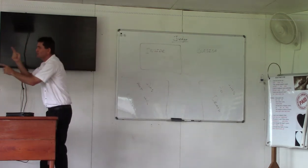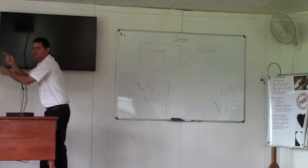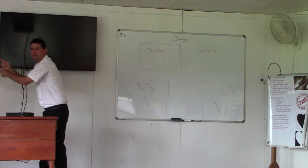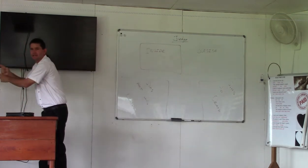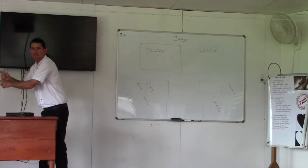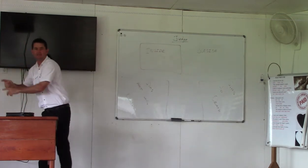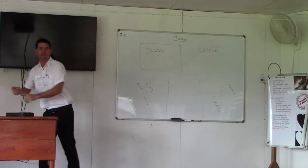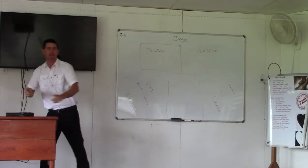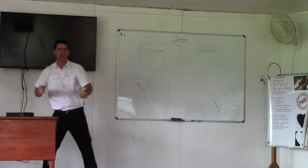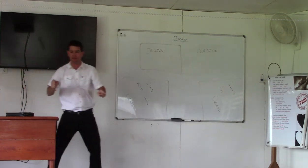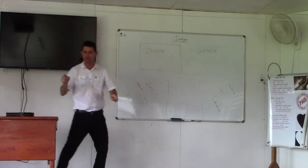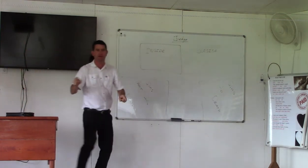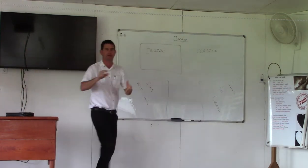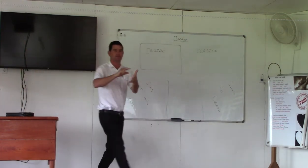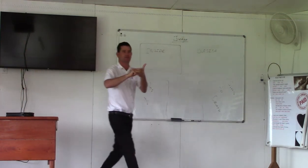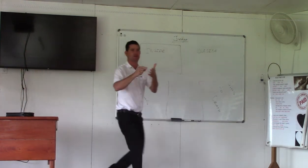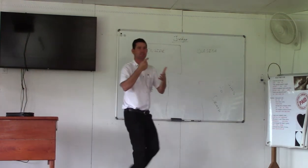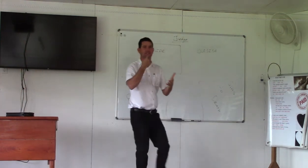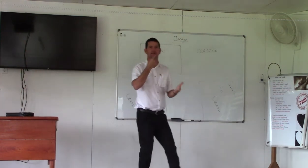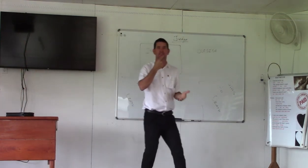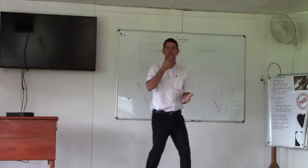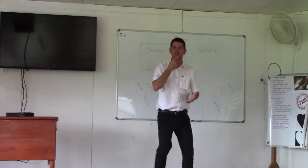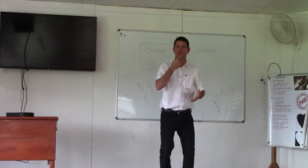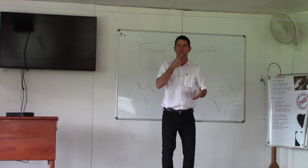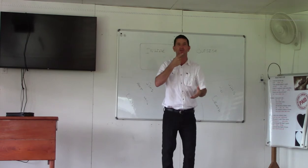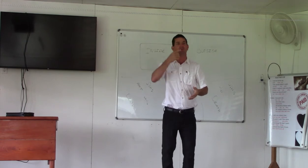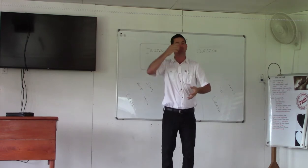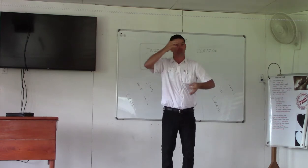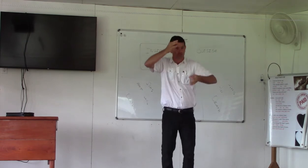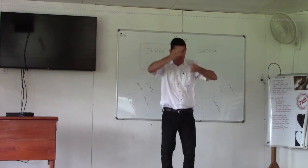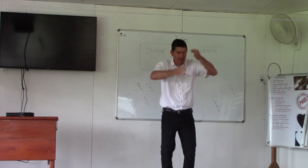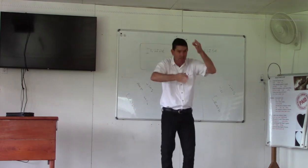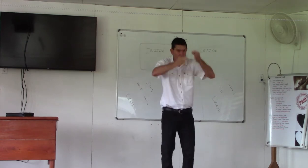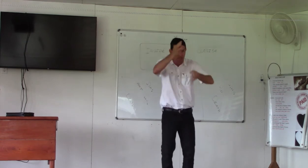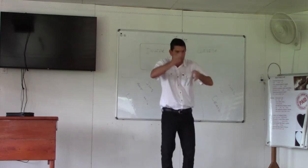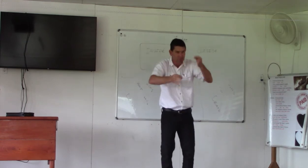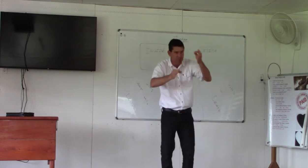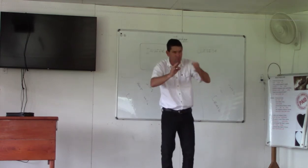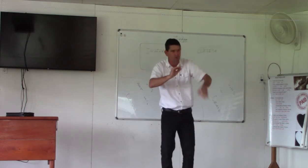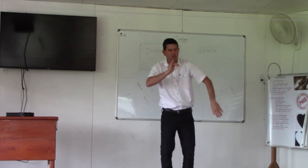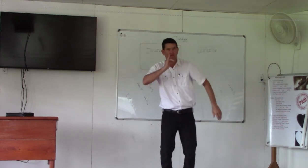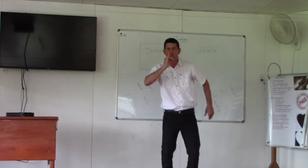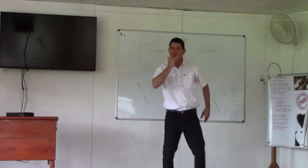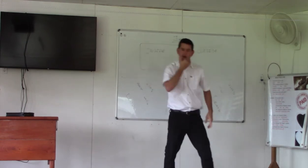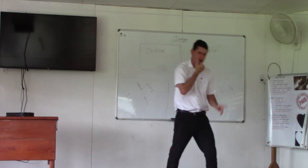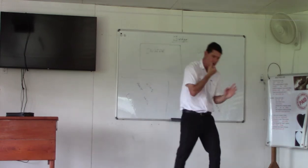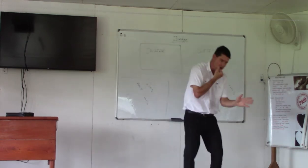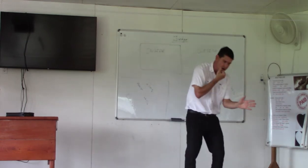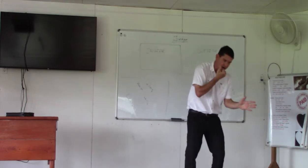righteously. The verse says, judging wrong,